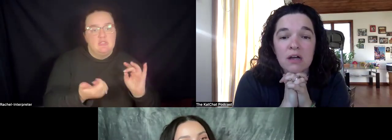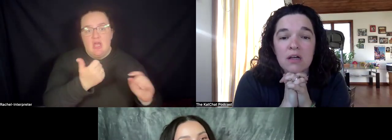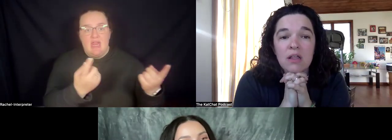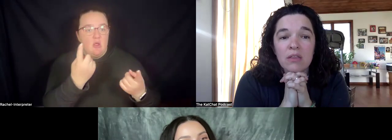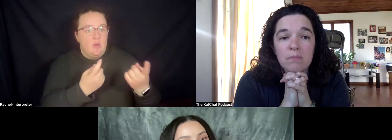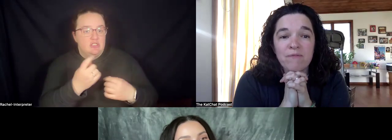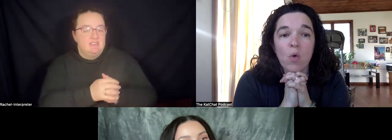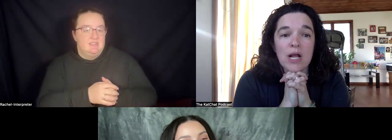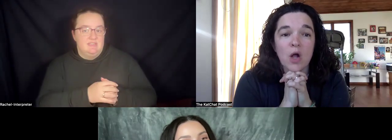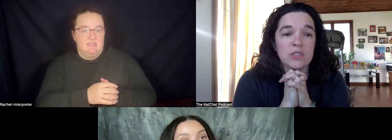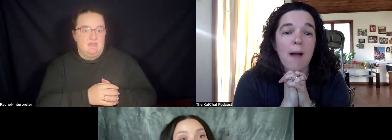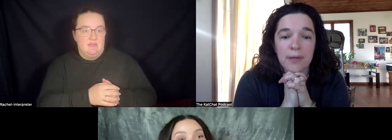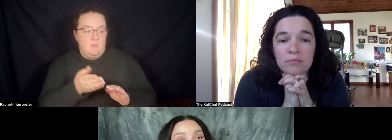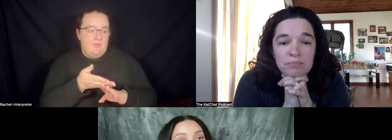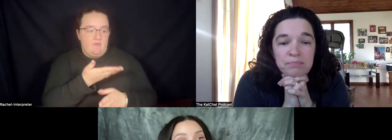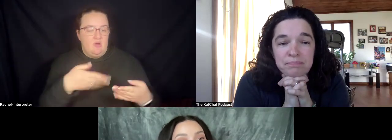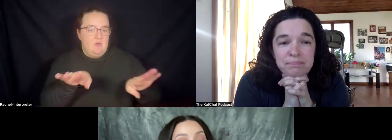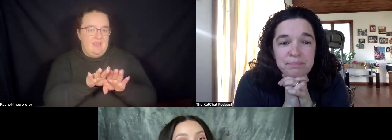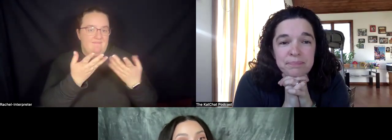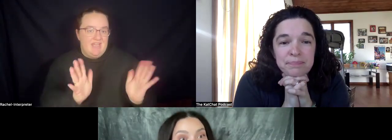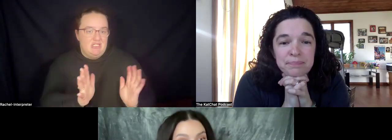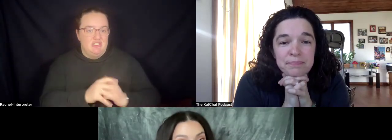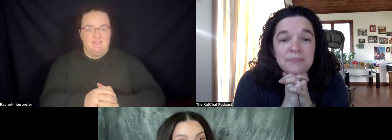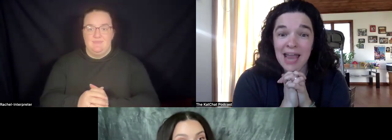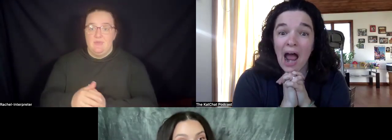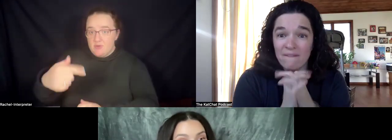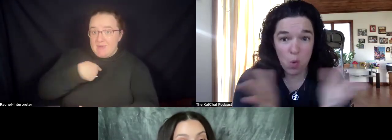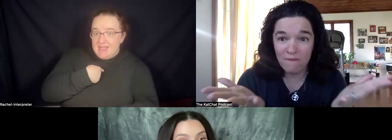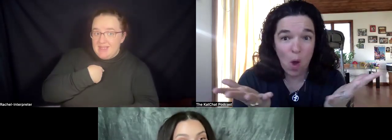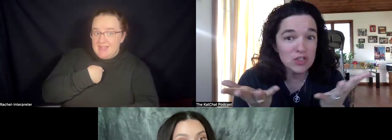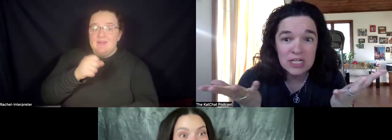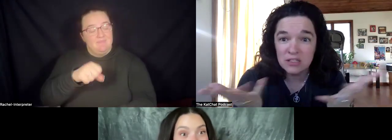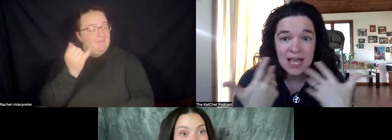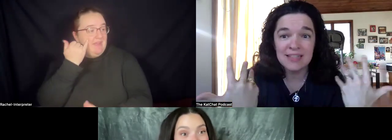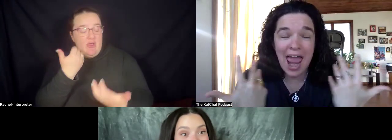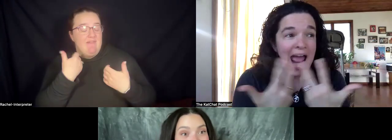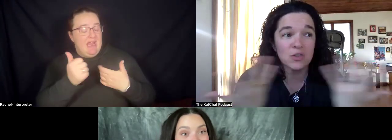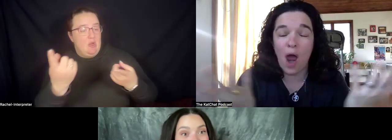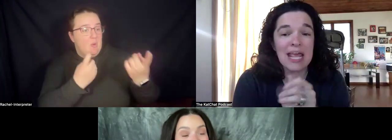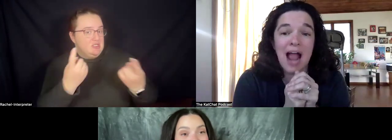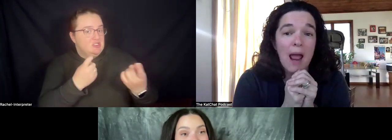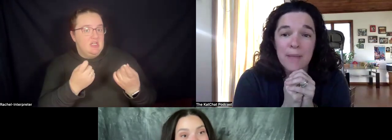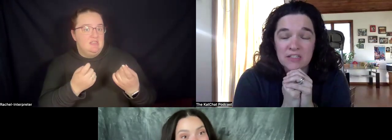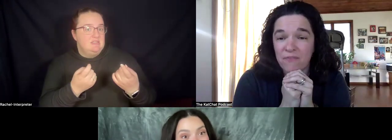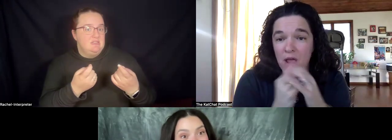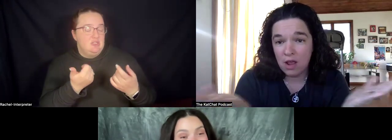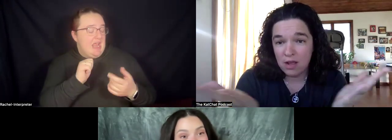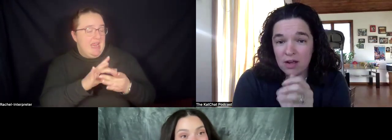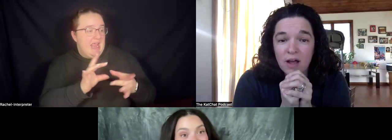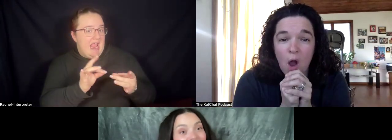questions before we close up. For me. Yeah, if you have questions Yeah. to ask or any